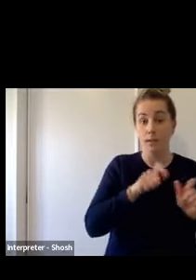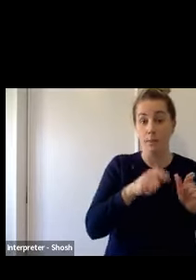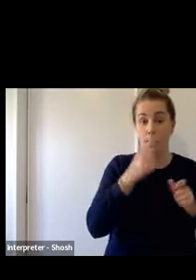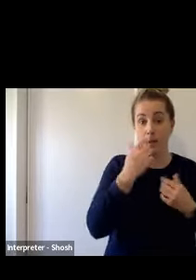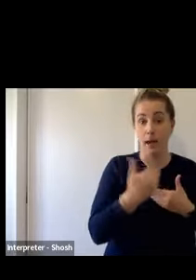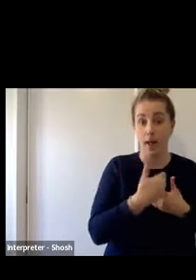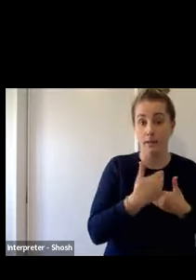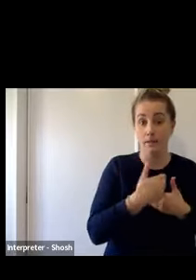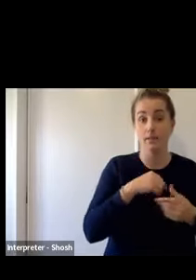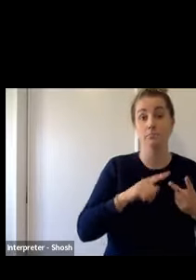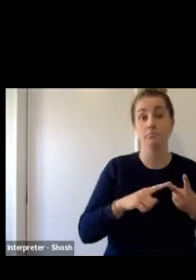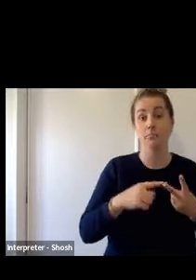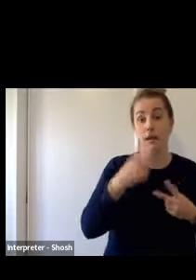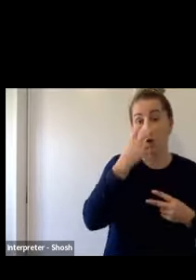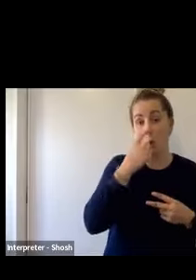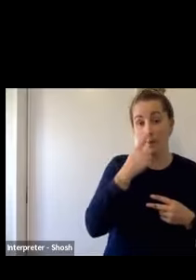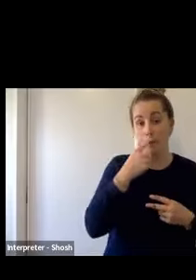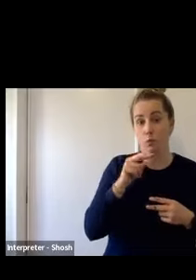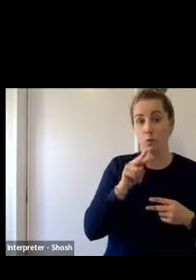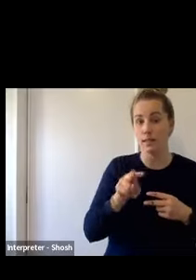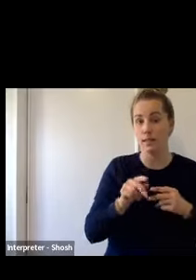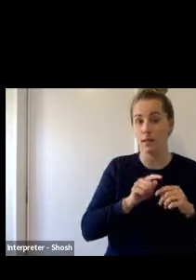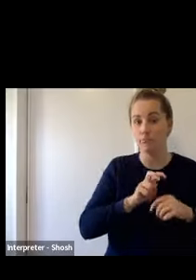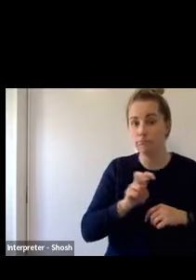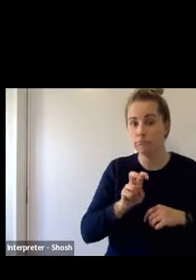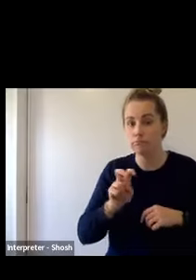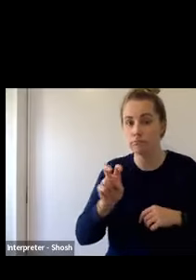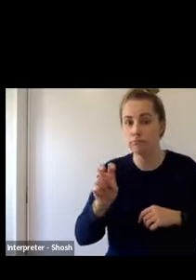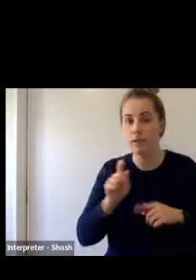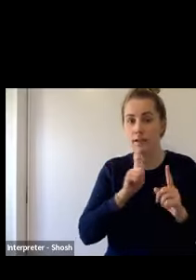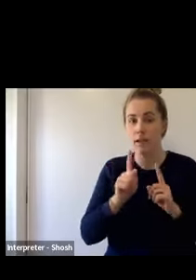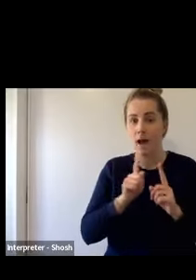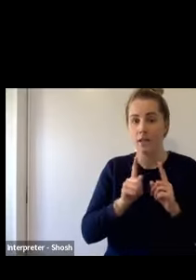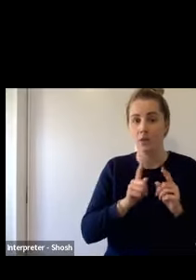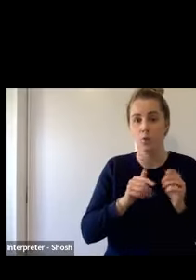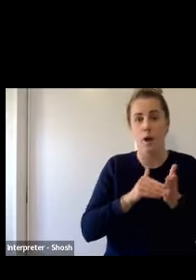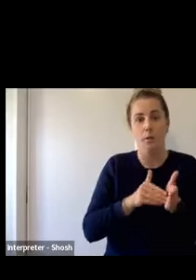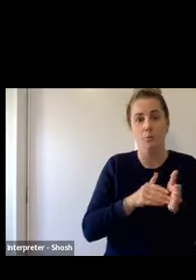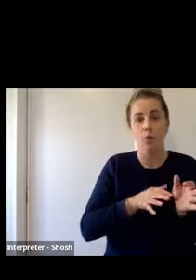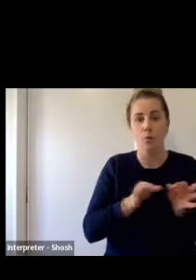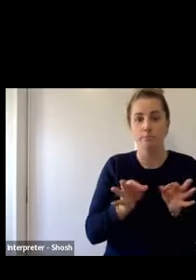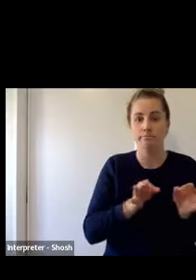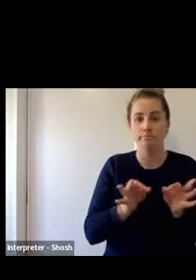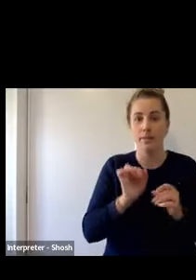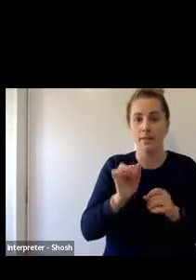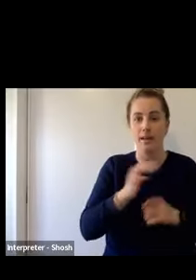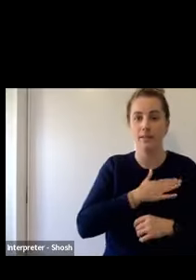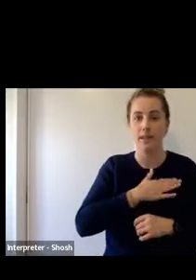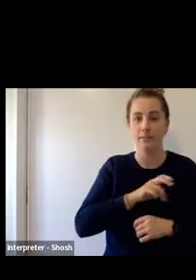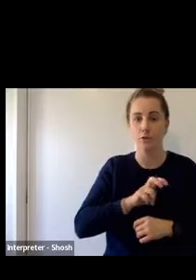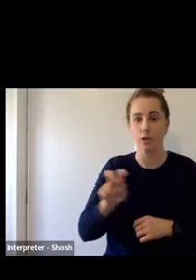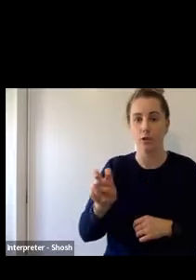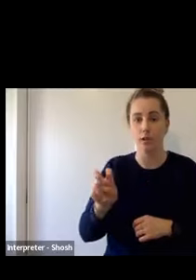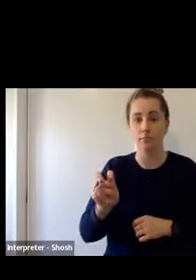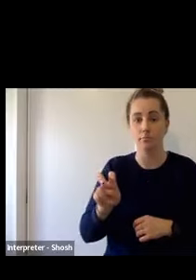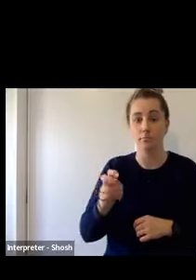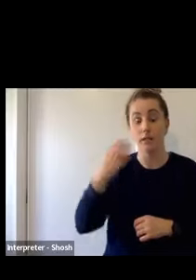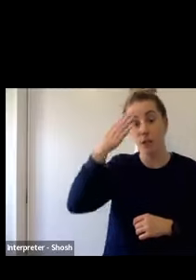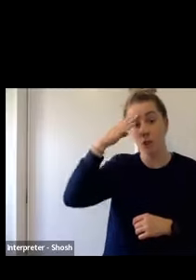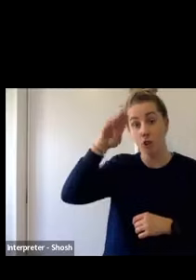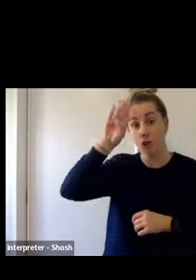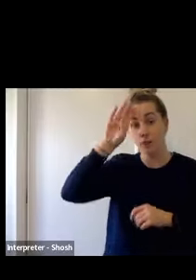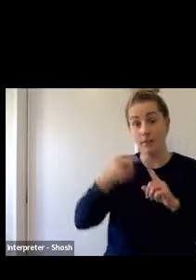older people to see the journey, see the data to plan a safe journey. I'm also the Chief Executive of